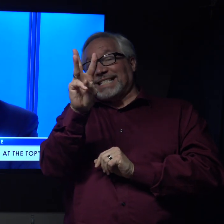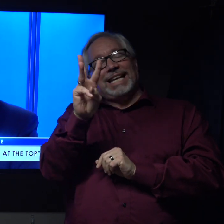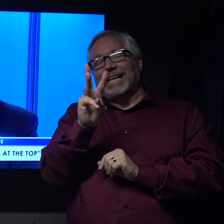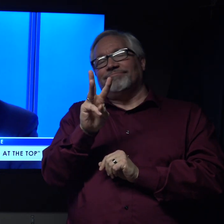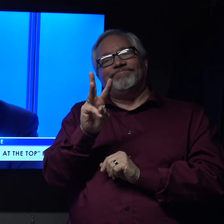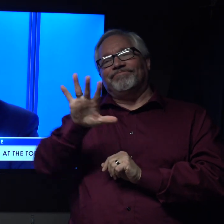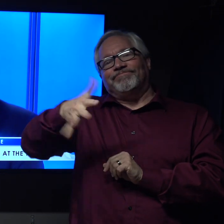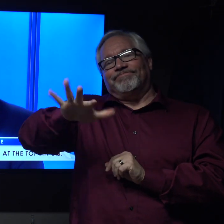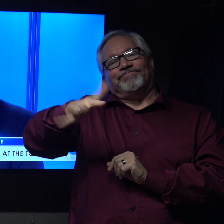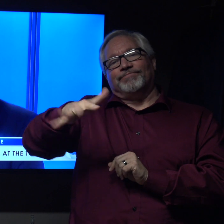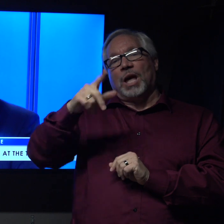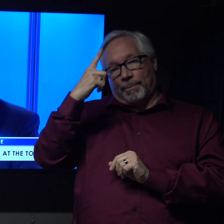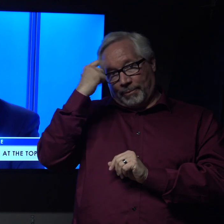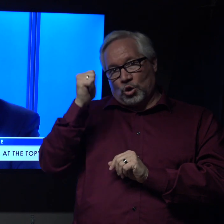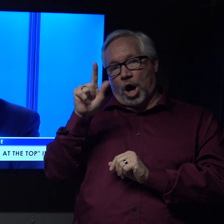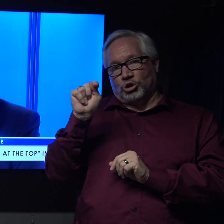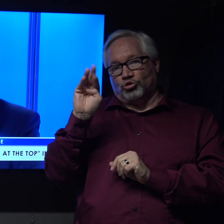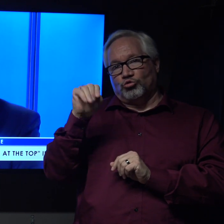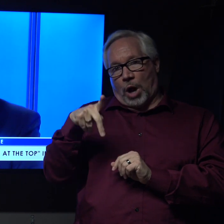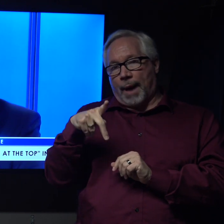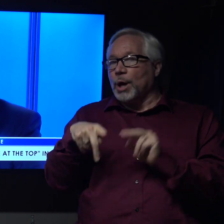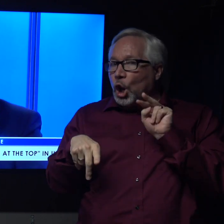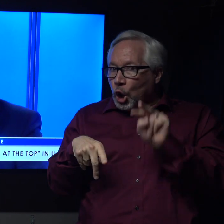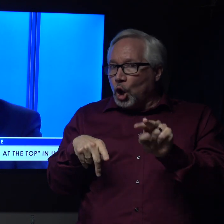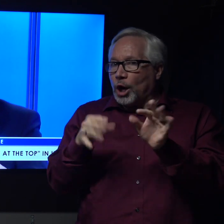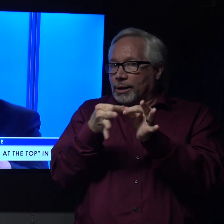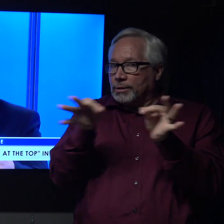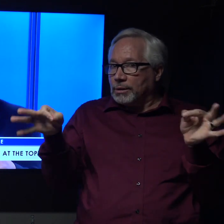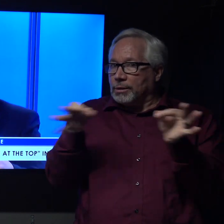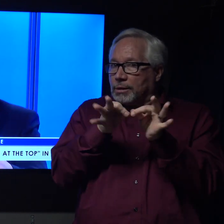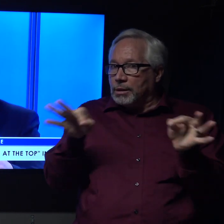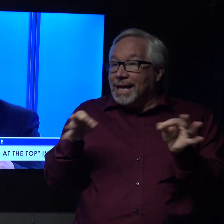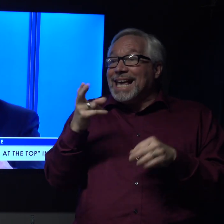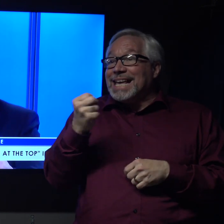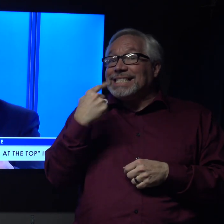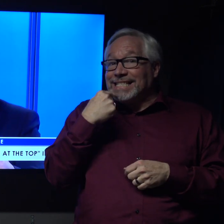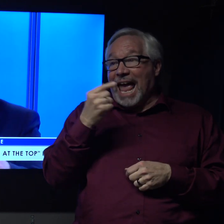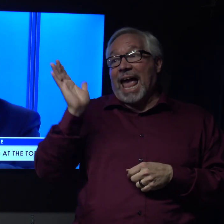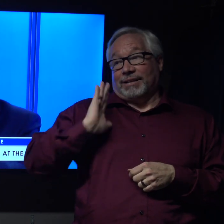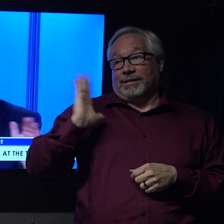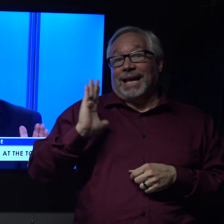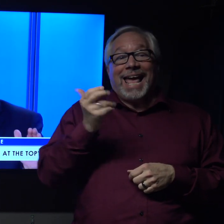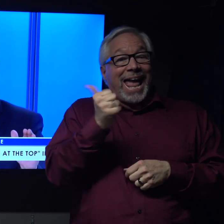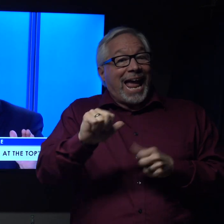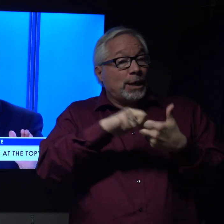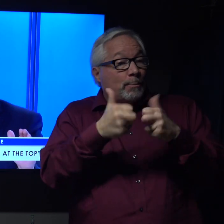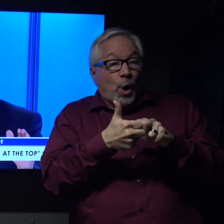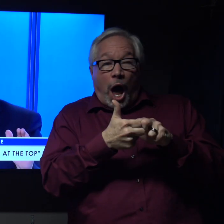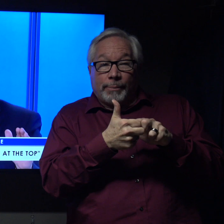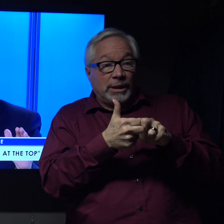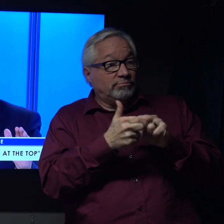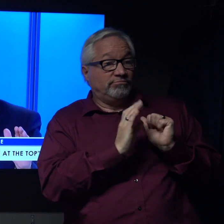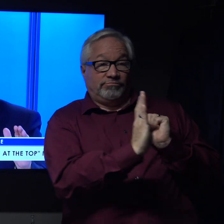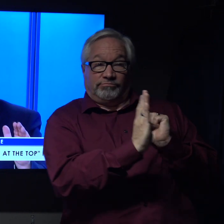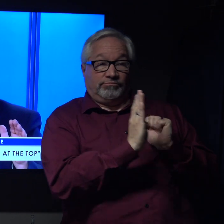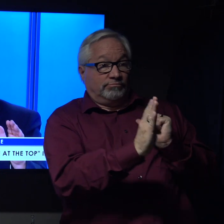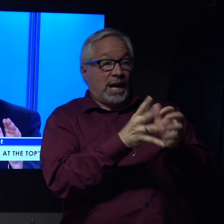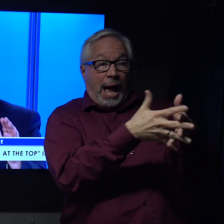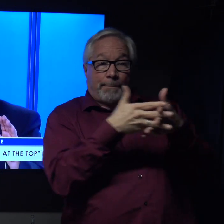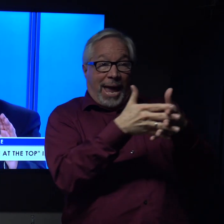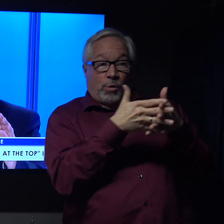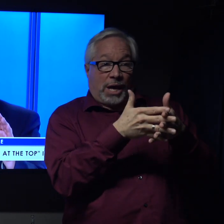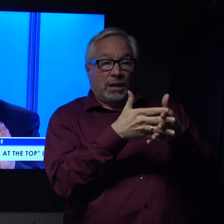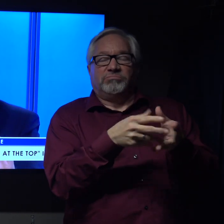it. Now, I hope you were paying attention to the subtitles on that, and he said that they used to be able to fix any issue we had